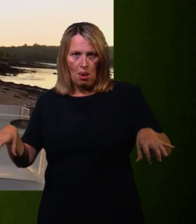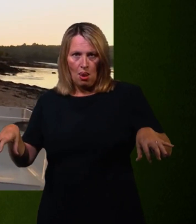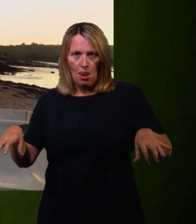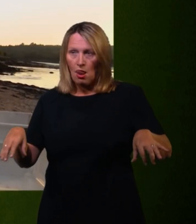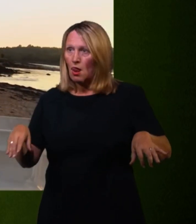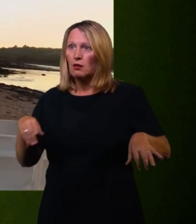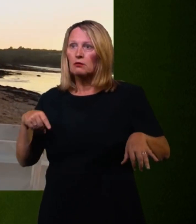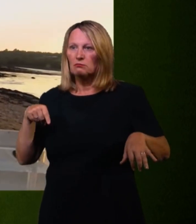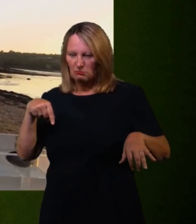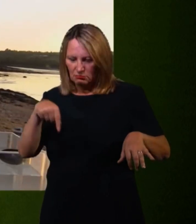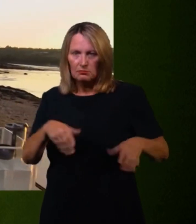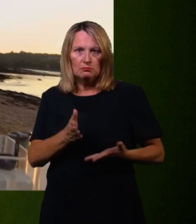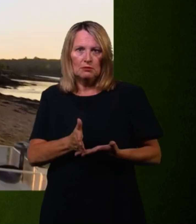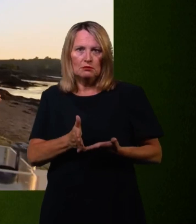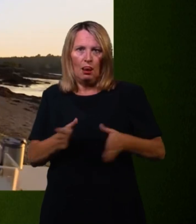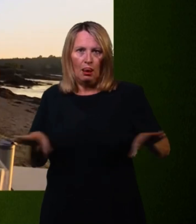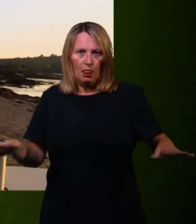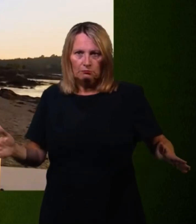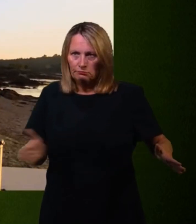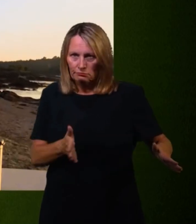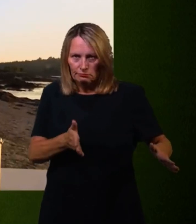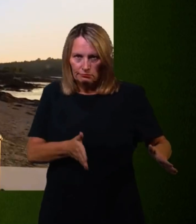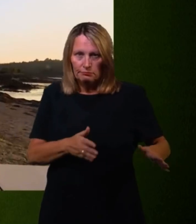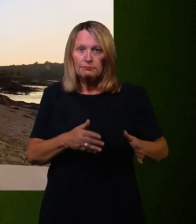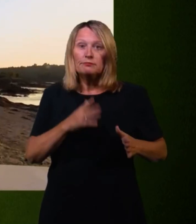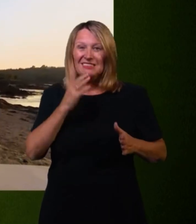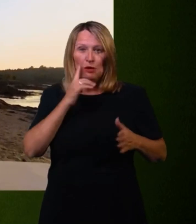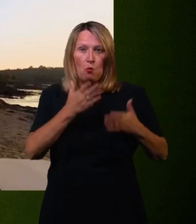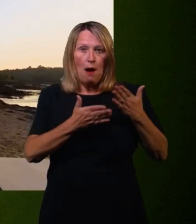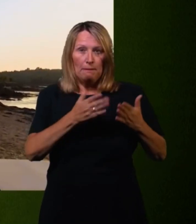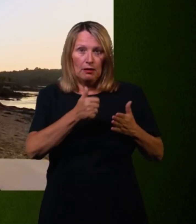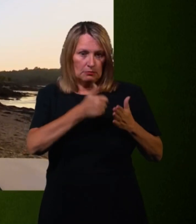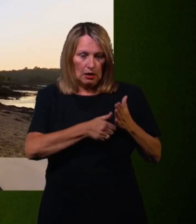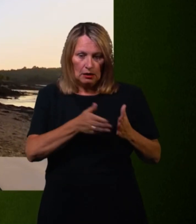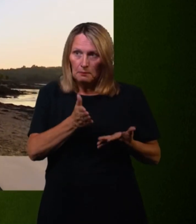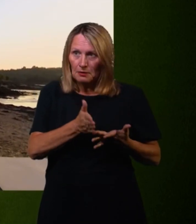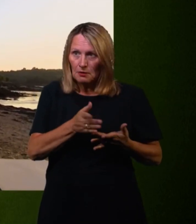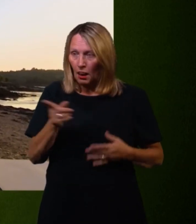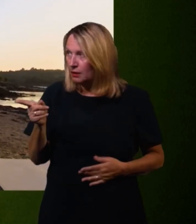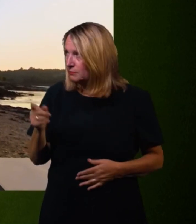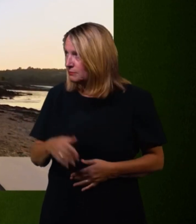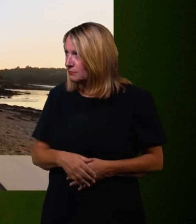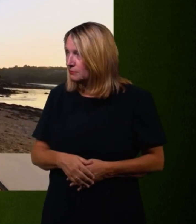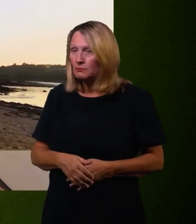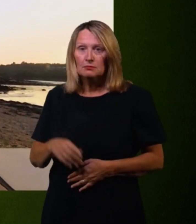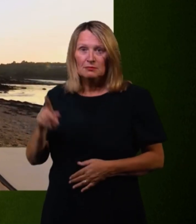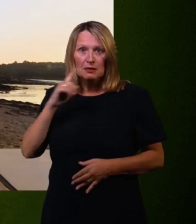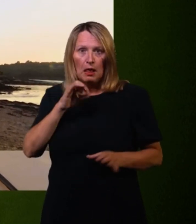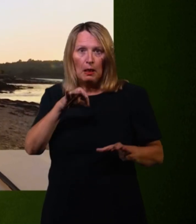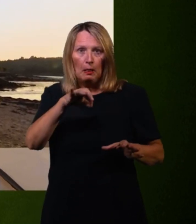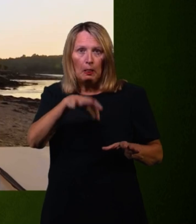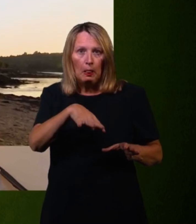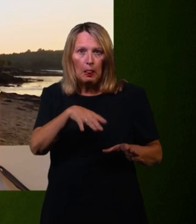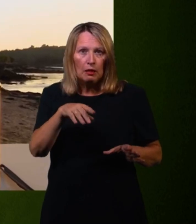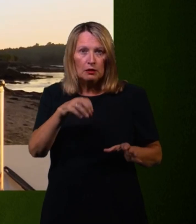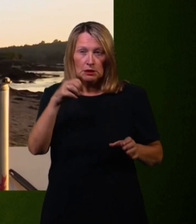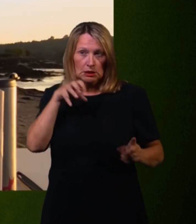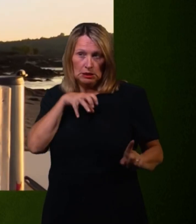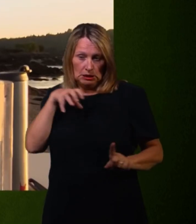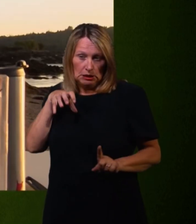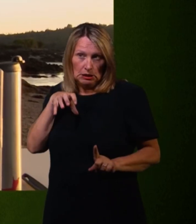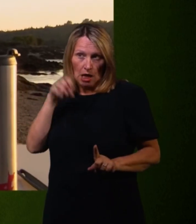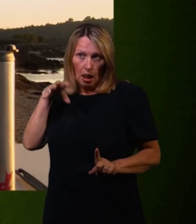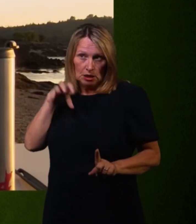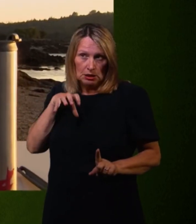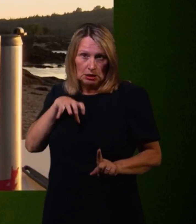let's take a look at what happens at the equator first. Now, the sun is beating down over here, and in order to show you how this affects the water currents, I'm going